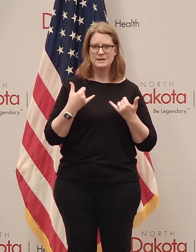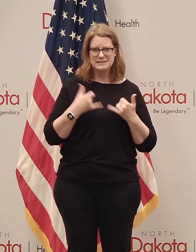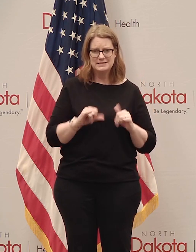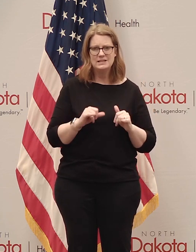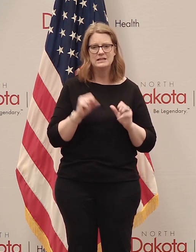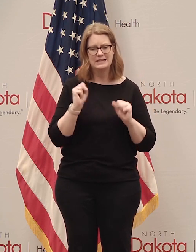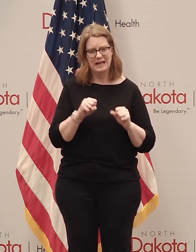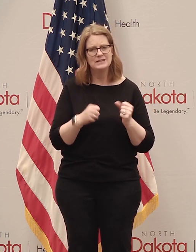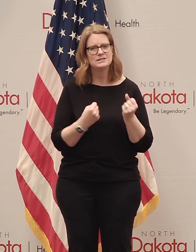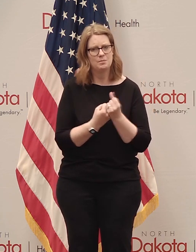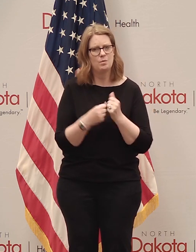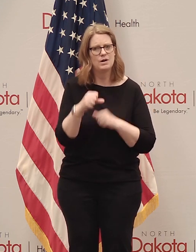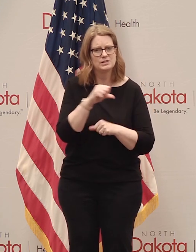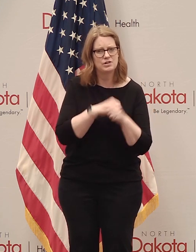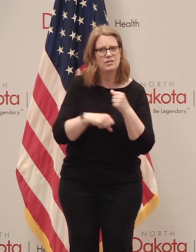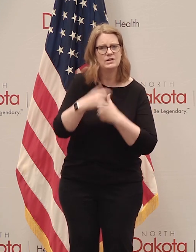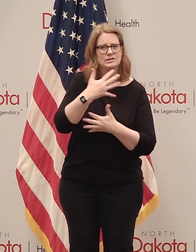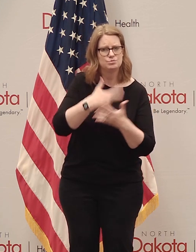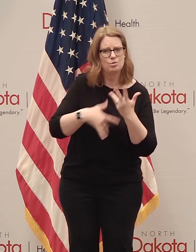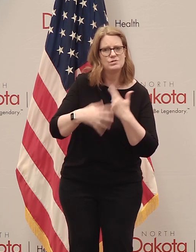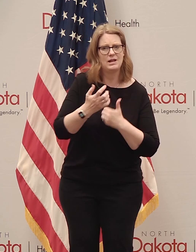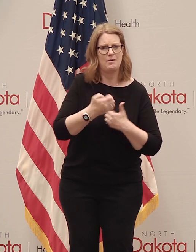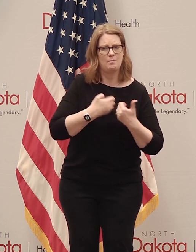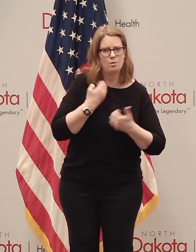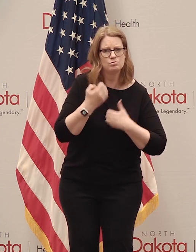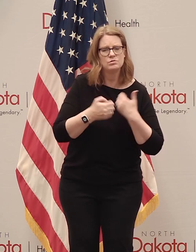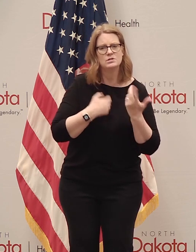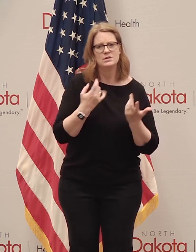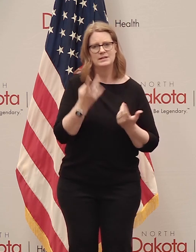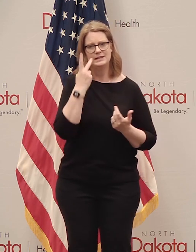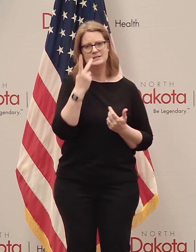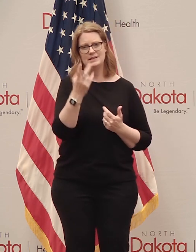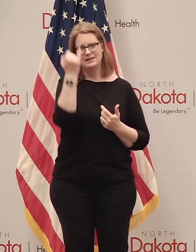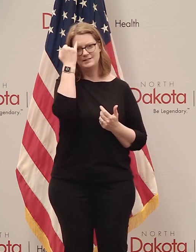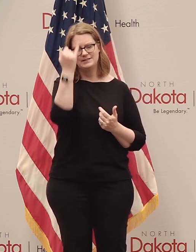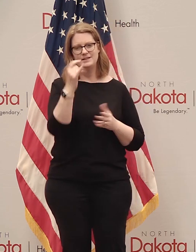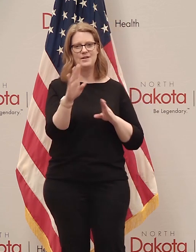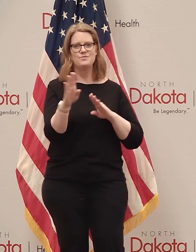be there for each other socially and emotionally. And again, look for those ideas at